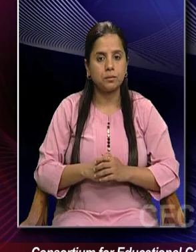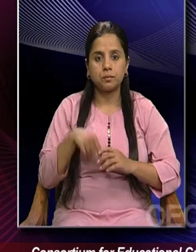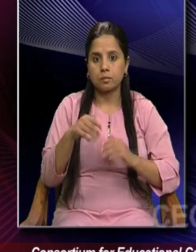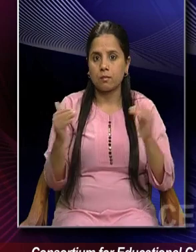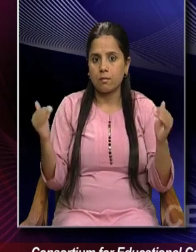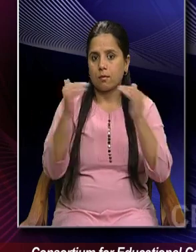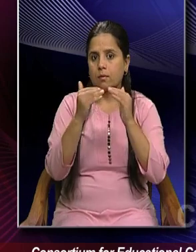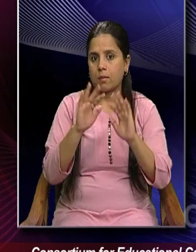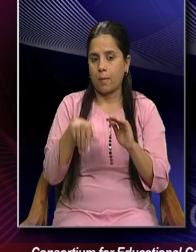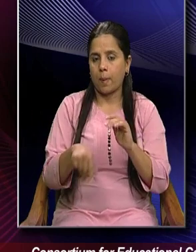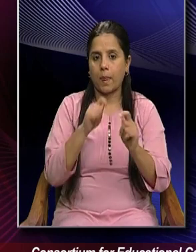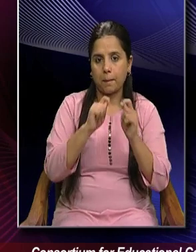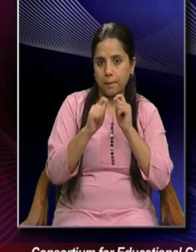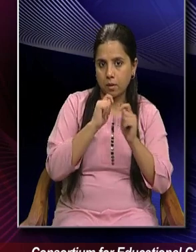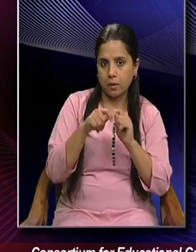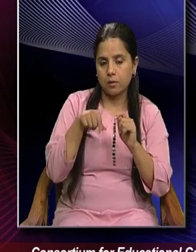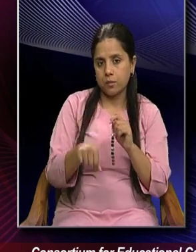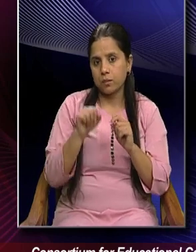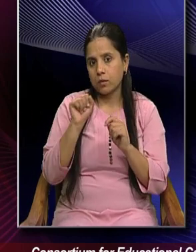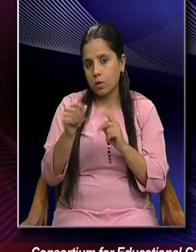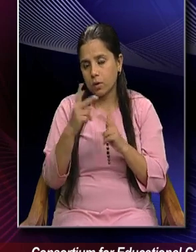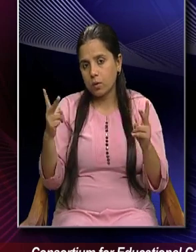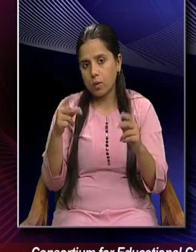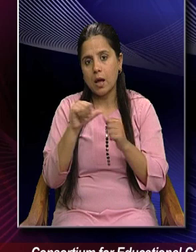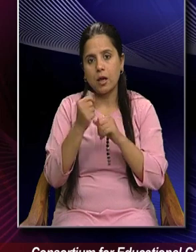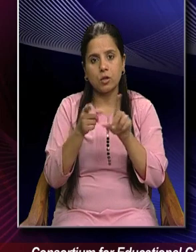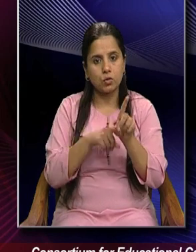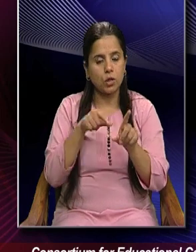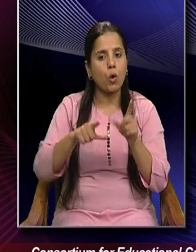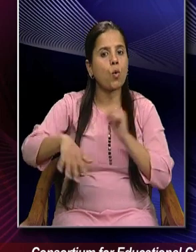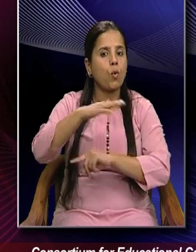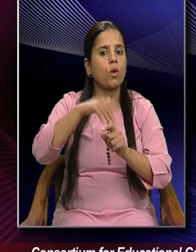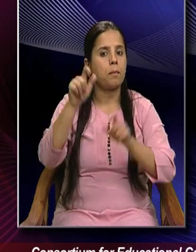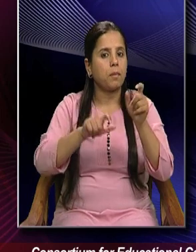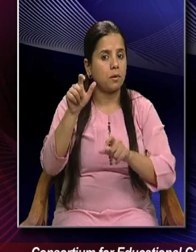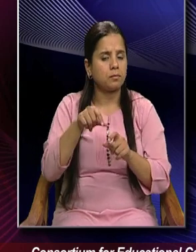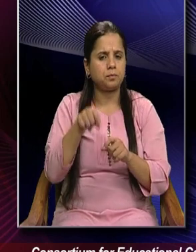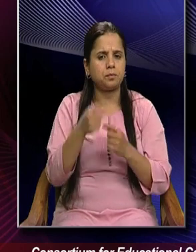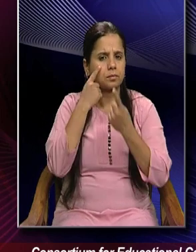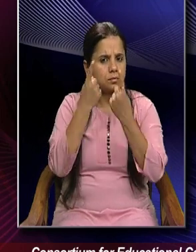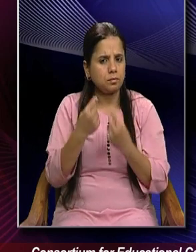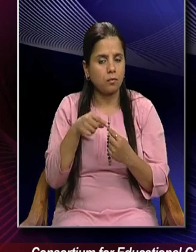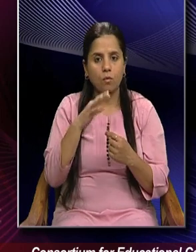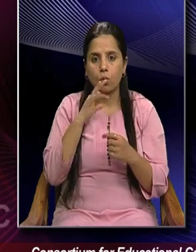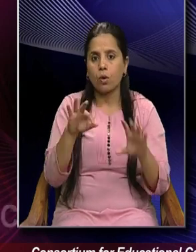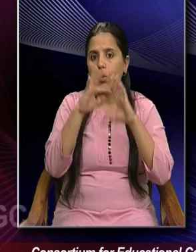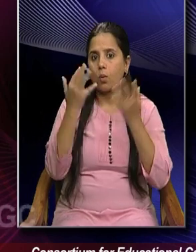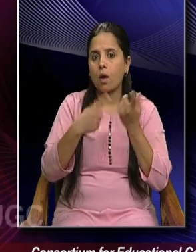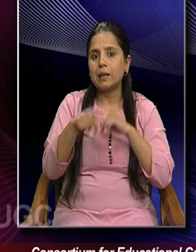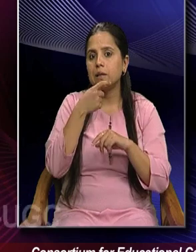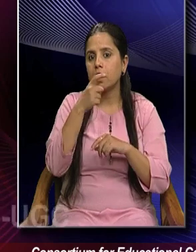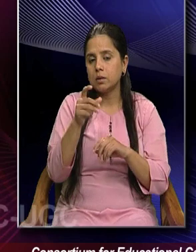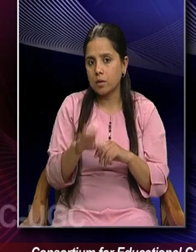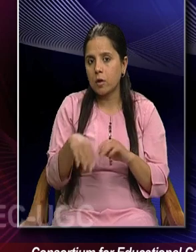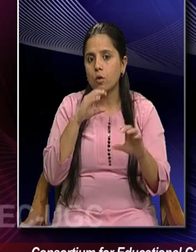bridges gaps between media, aid agencies, and local populations. By examining real world cases and